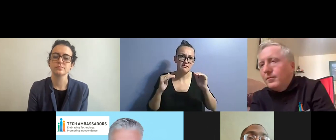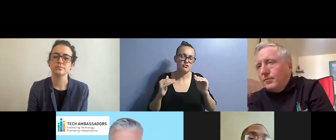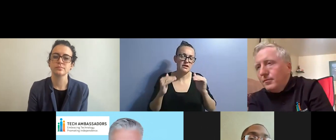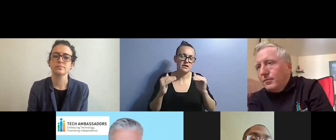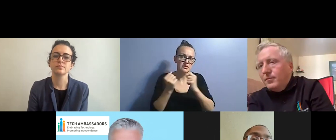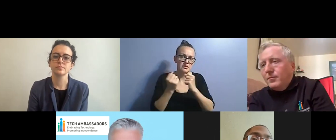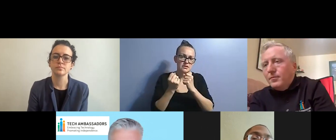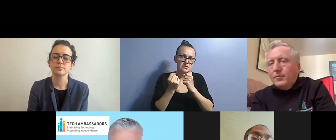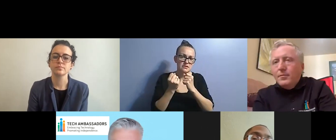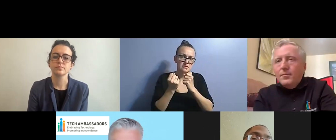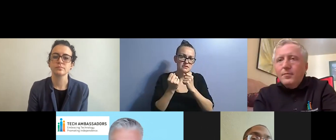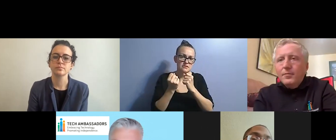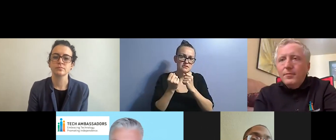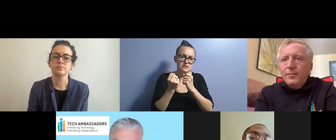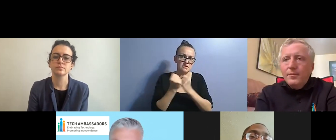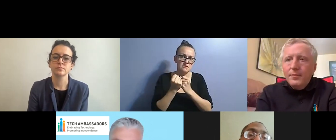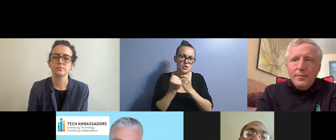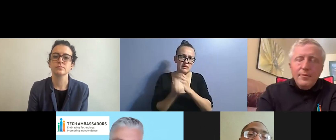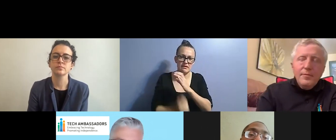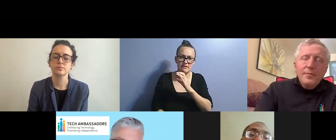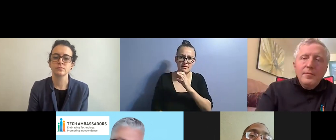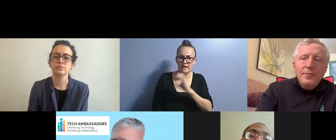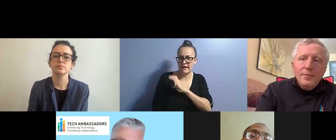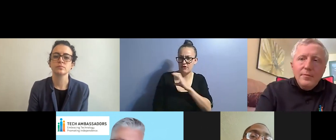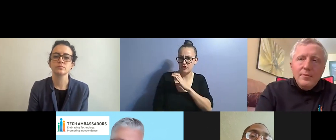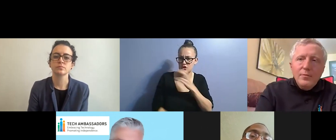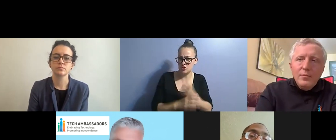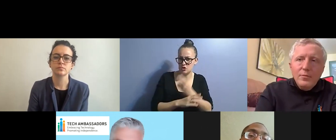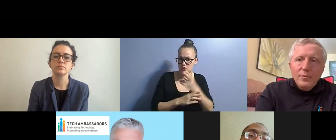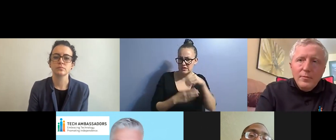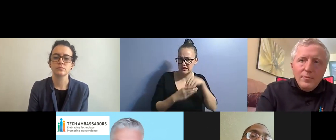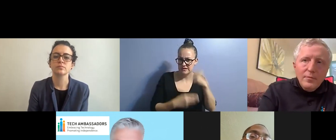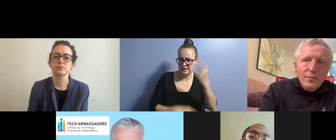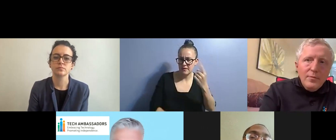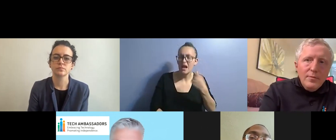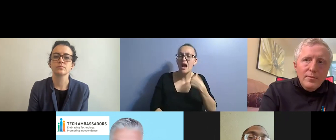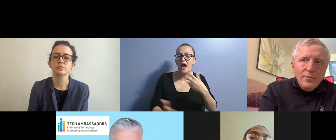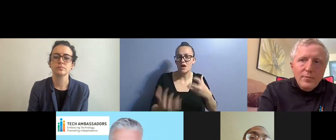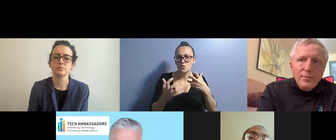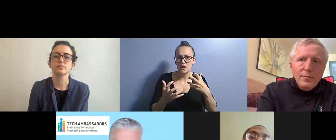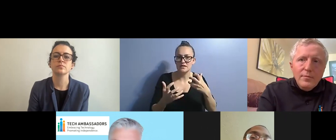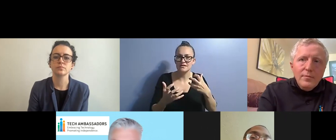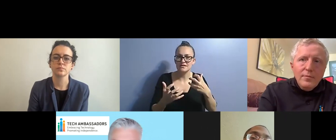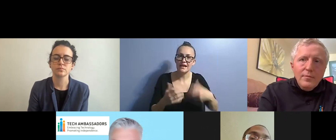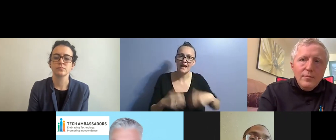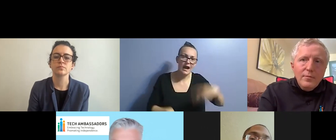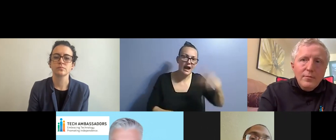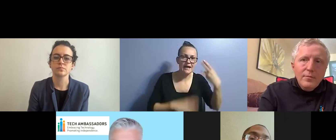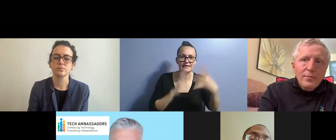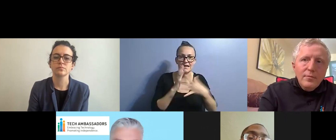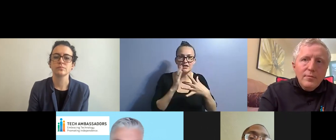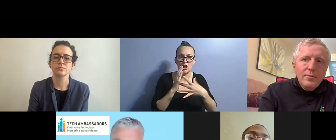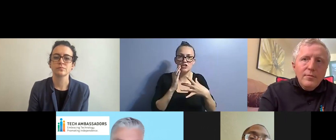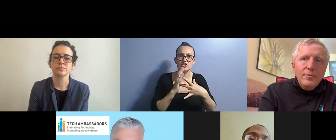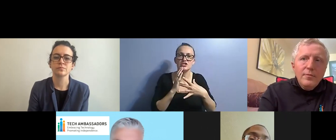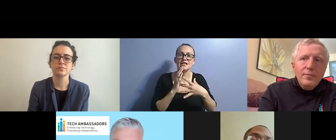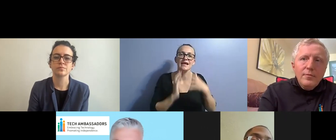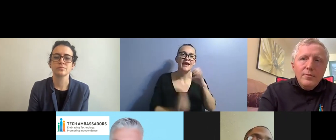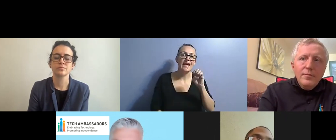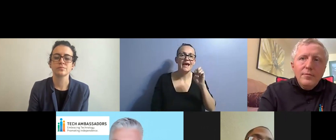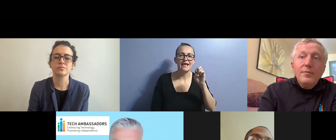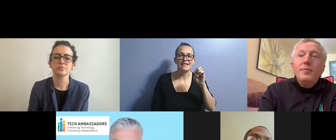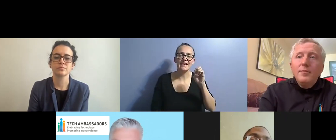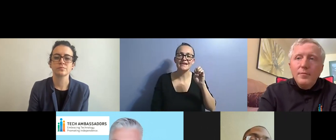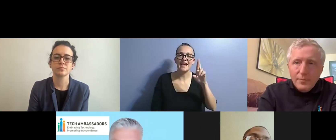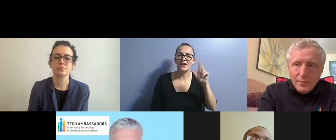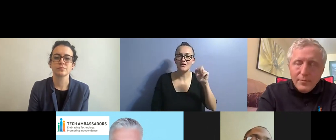that movie. So I think that would kind of be my model, to have a high-tech pair of bionic arms that can help me with mobility,